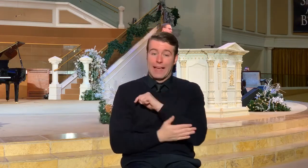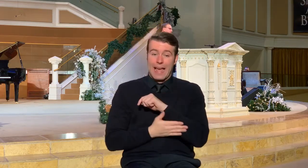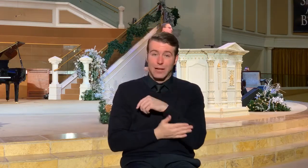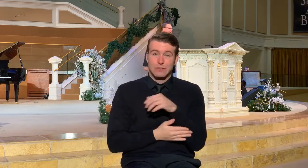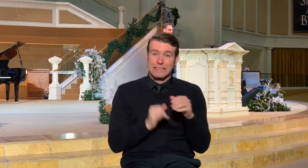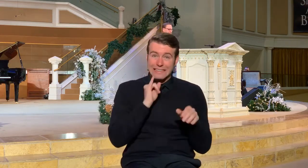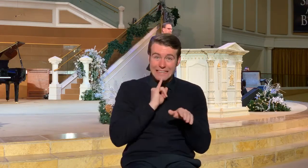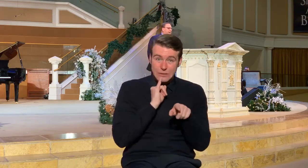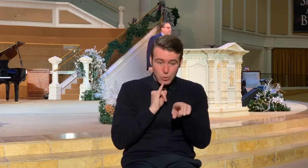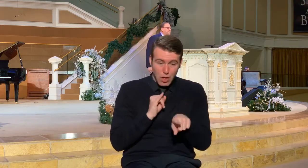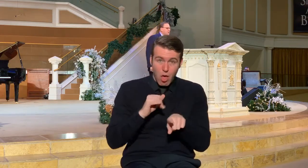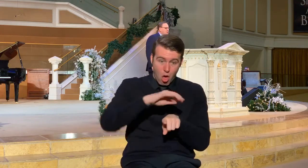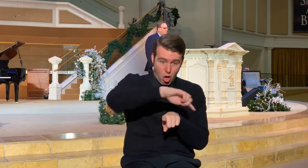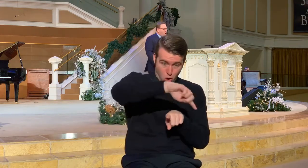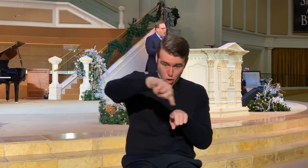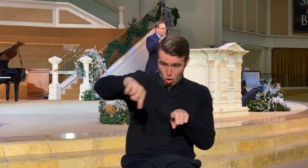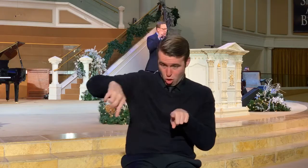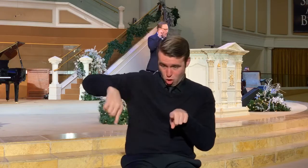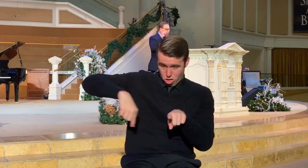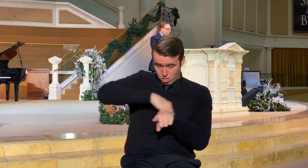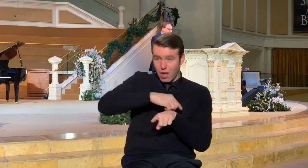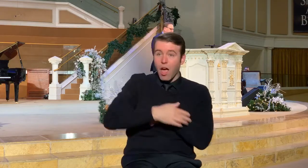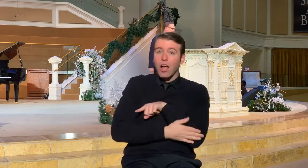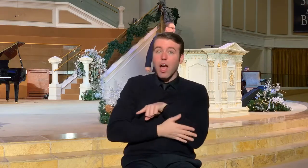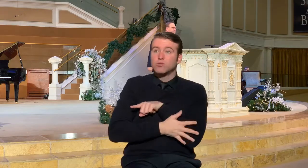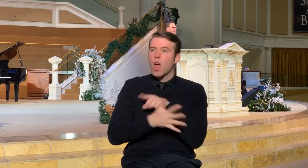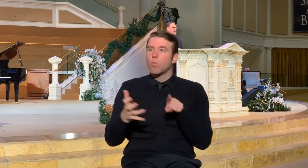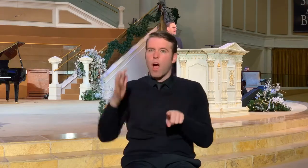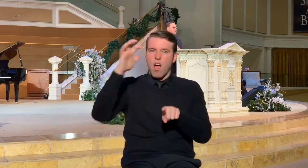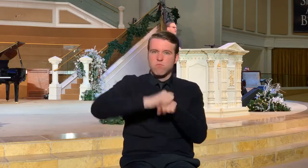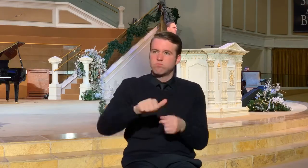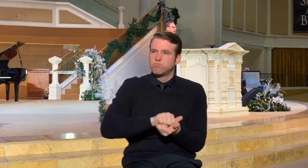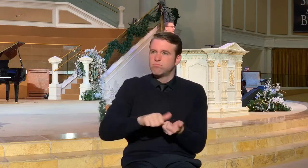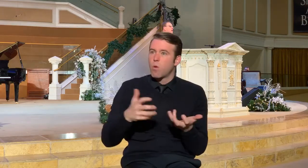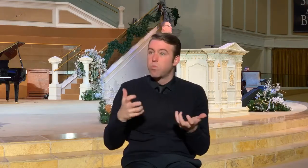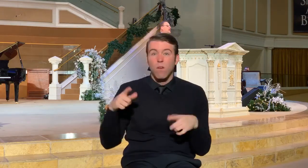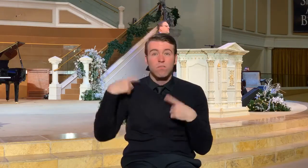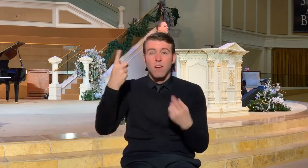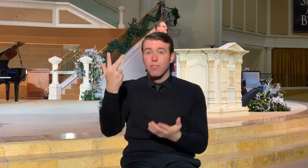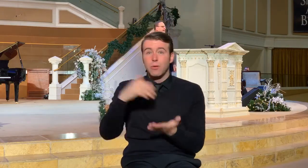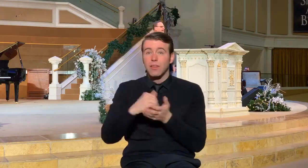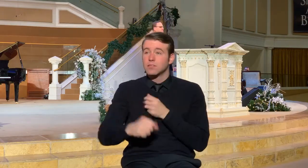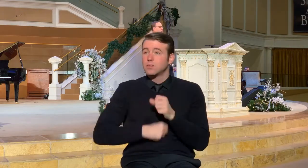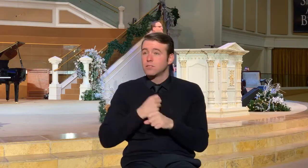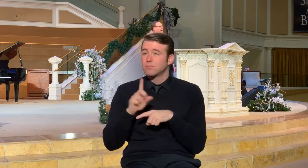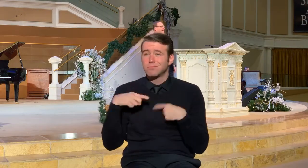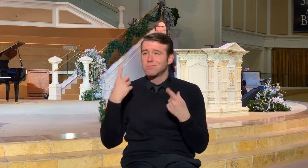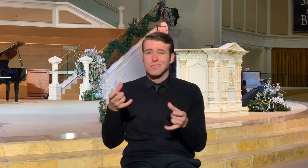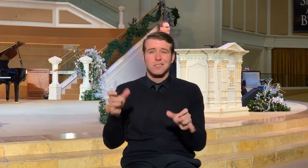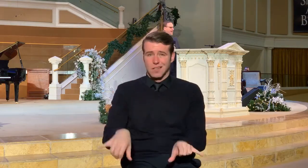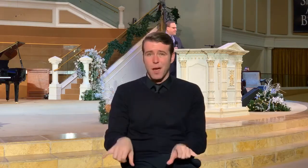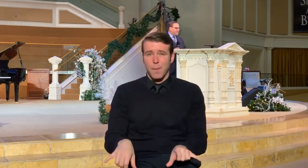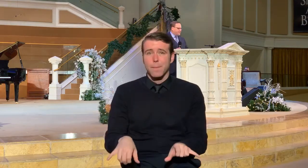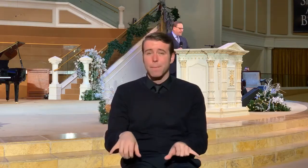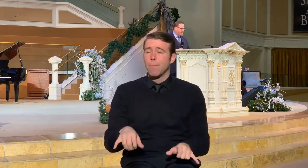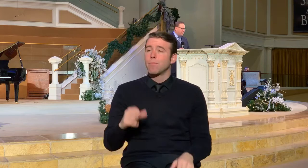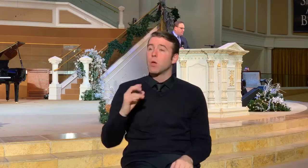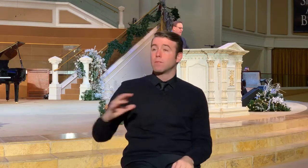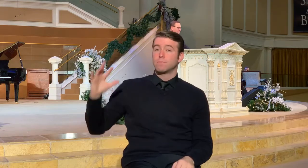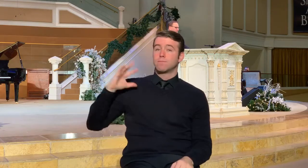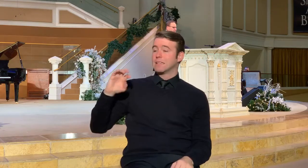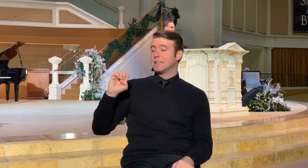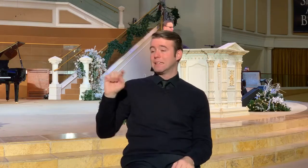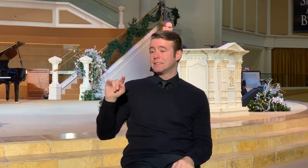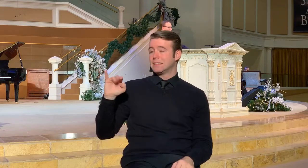little place called Israel want her position? So here in the text, way back in the days of